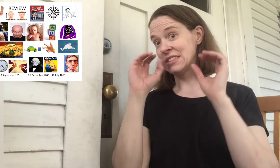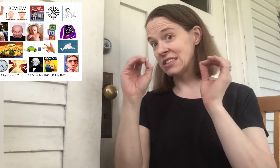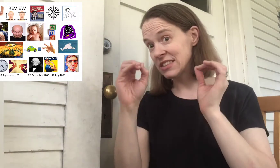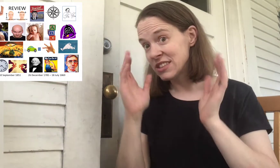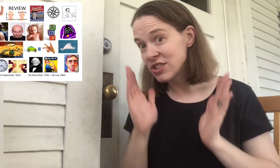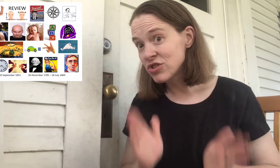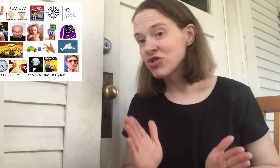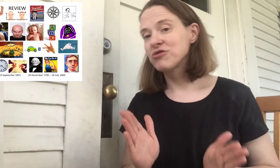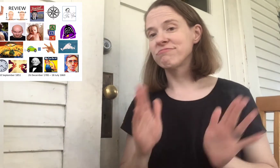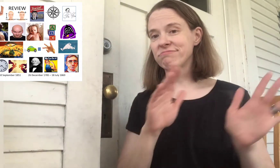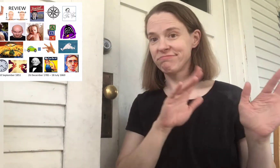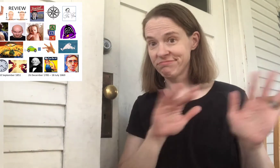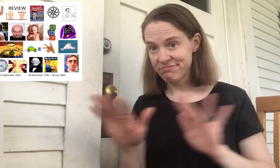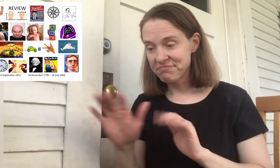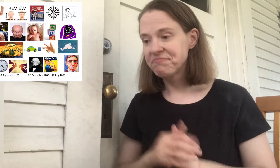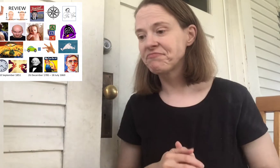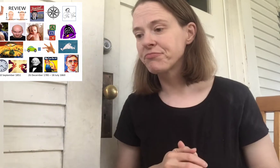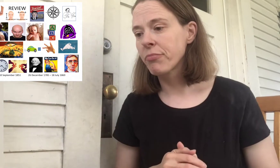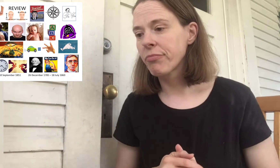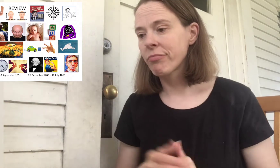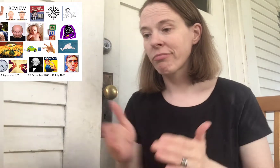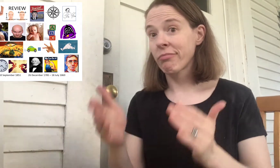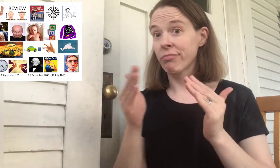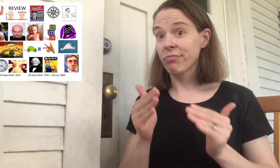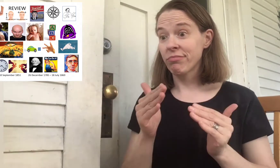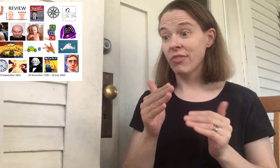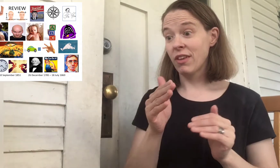worker, teacher, etc.